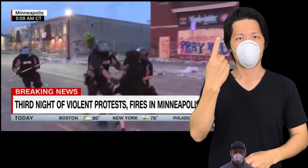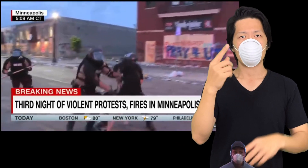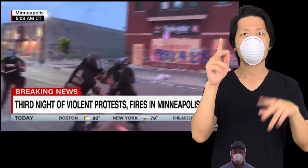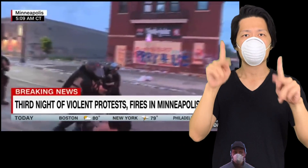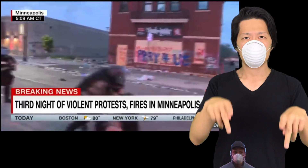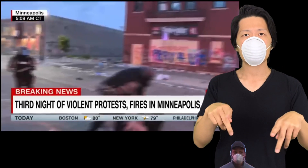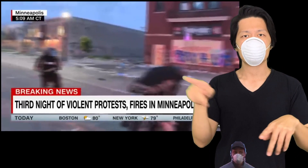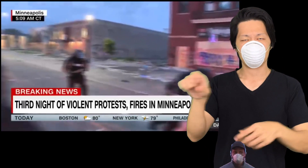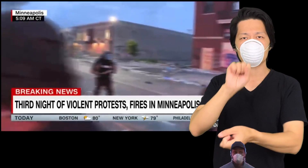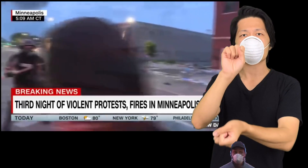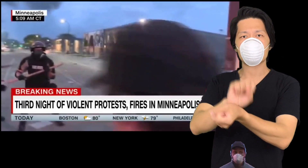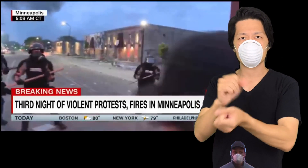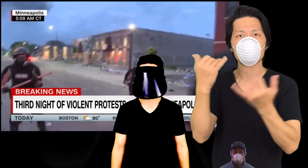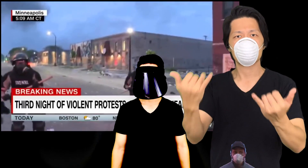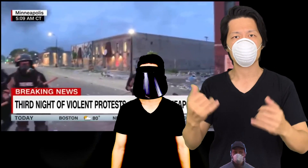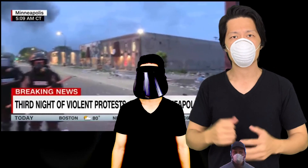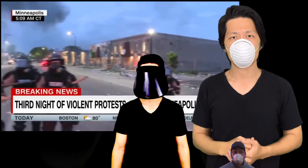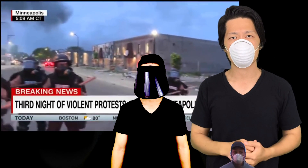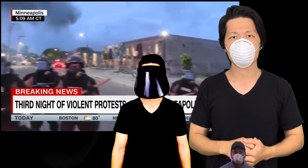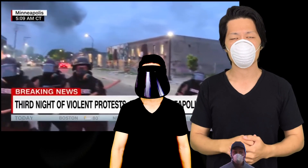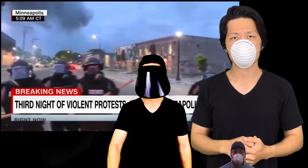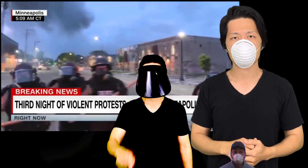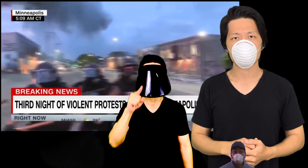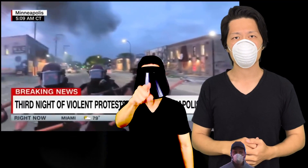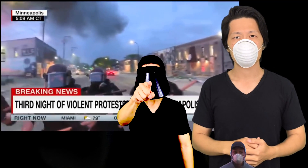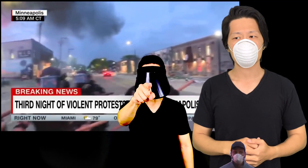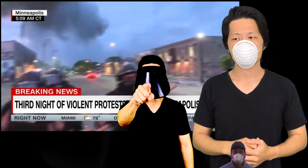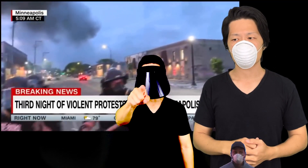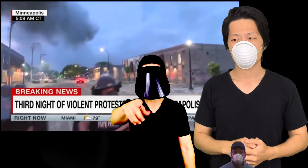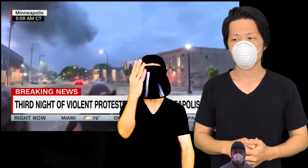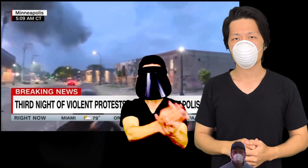Yep. We've got one person being arrested here.